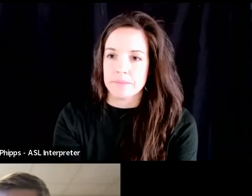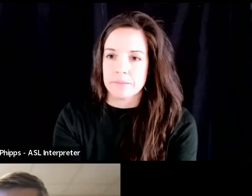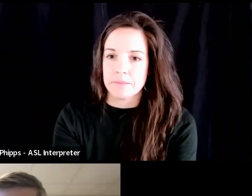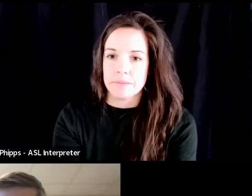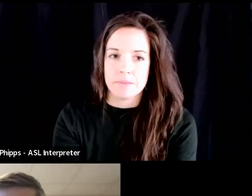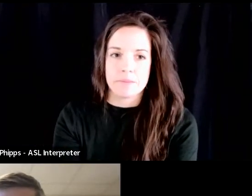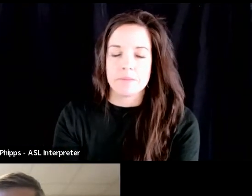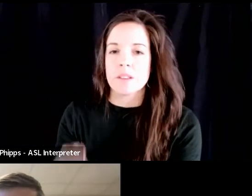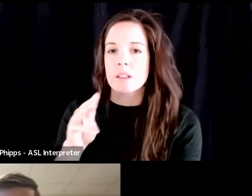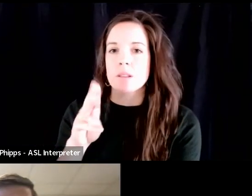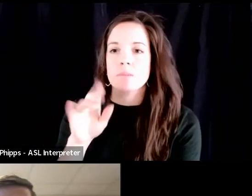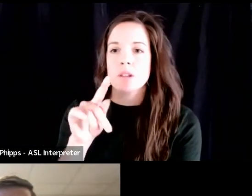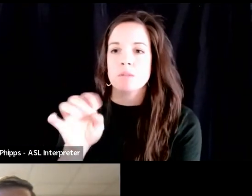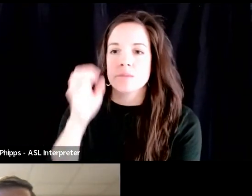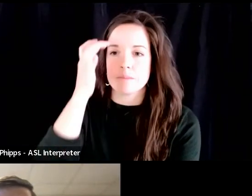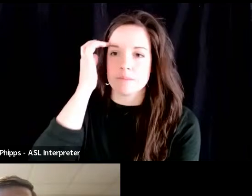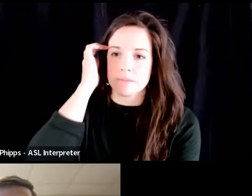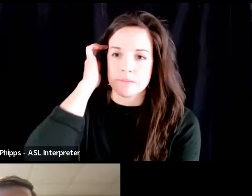You're on mute, Jim.